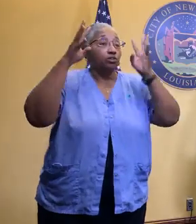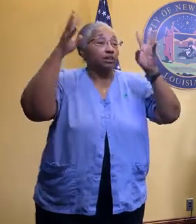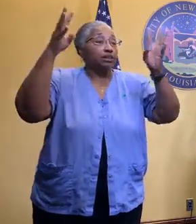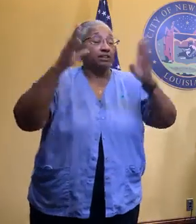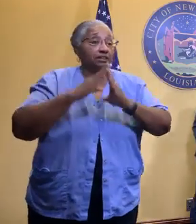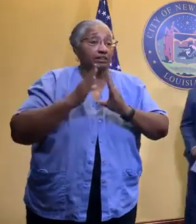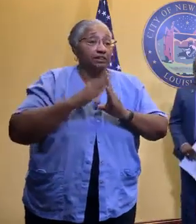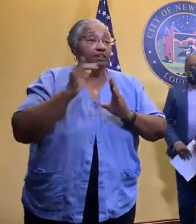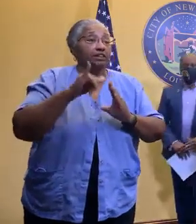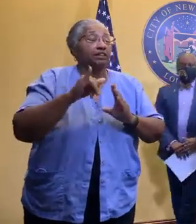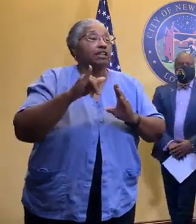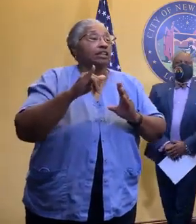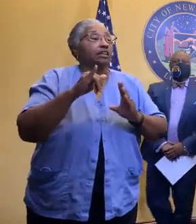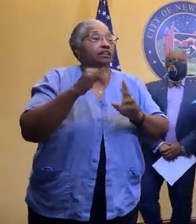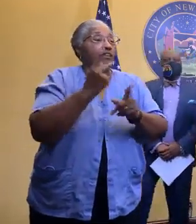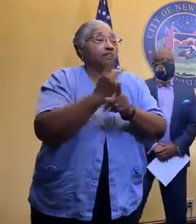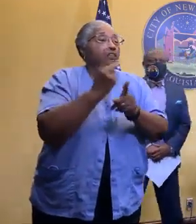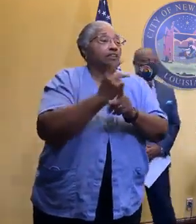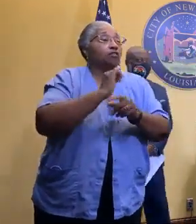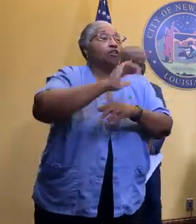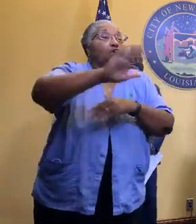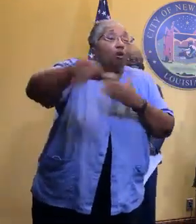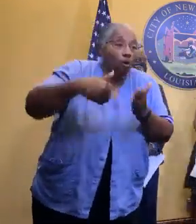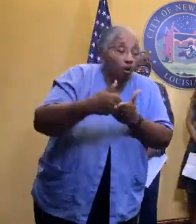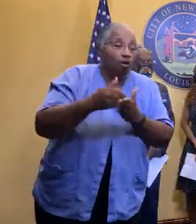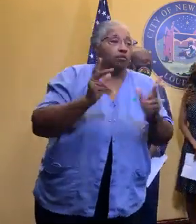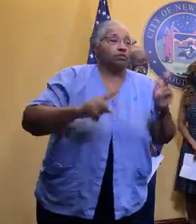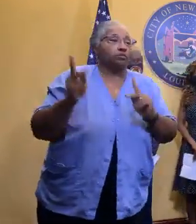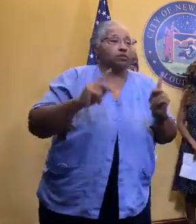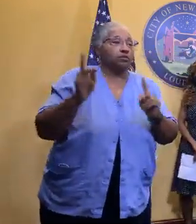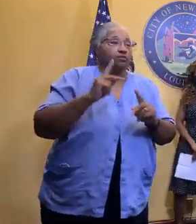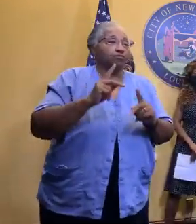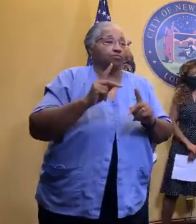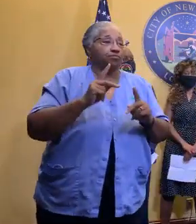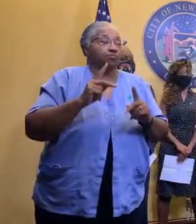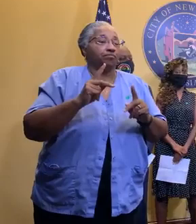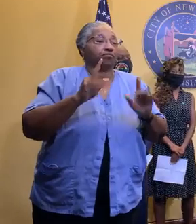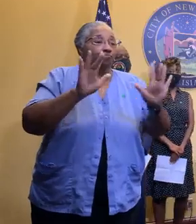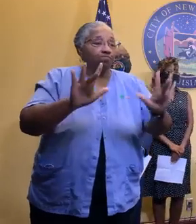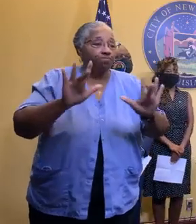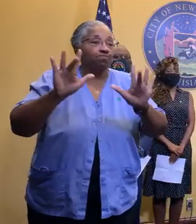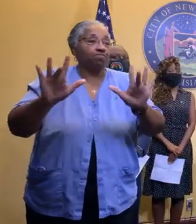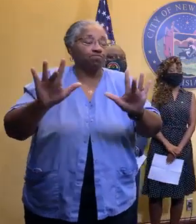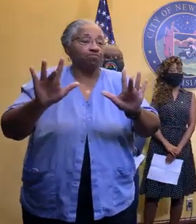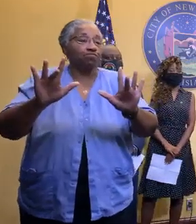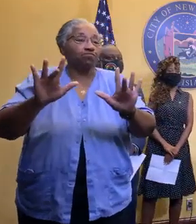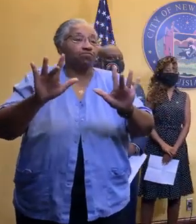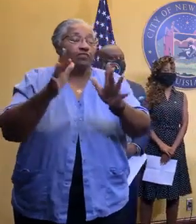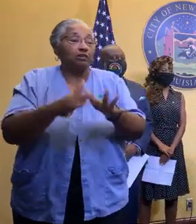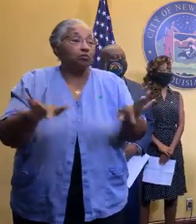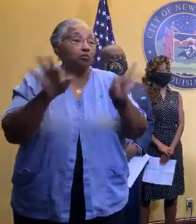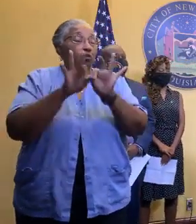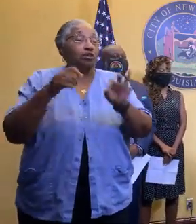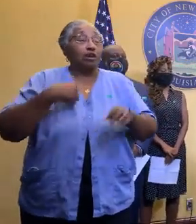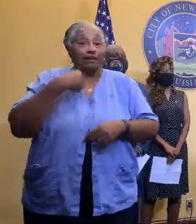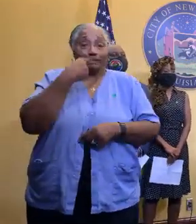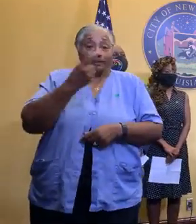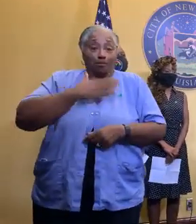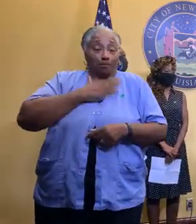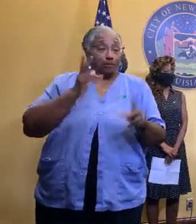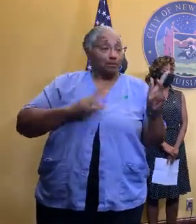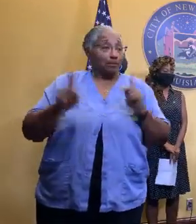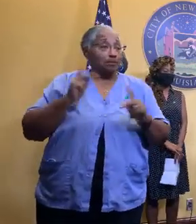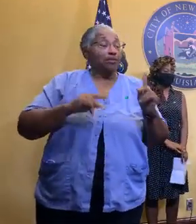her people, all. Equity and empathy are key. And as I tell my people, that spirit